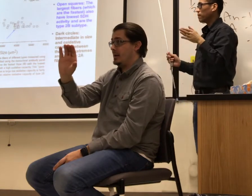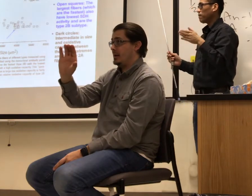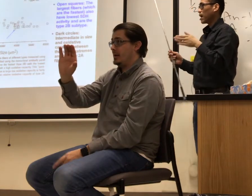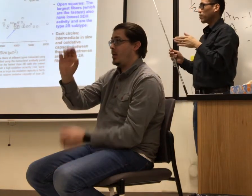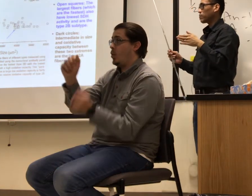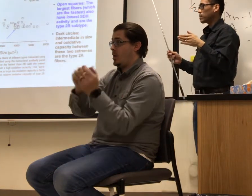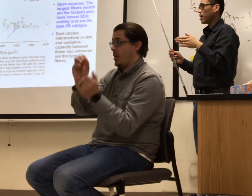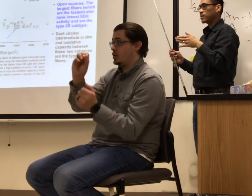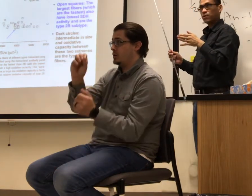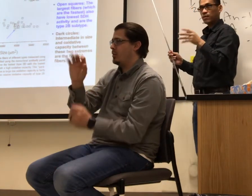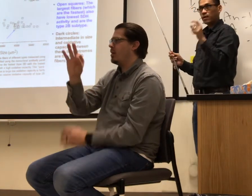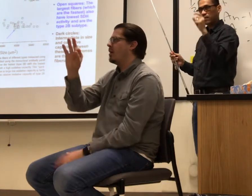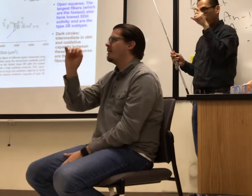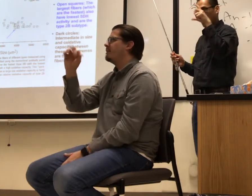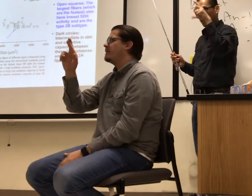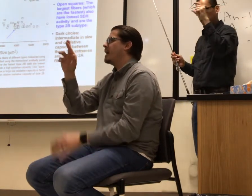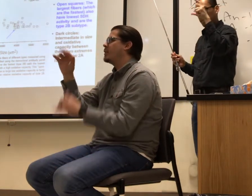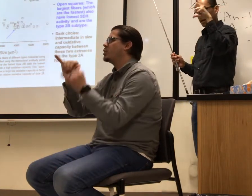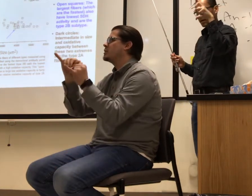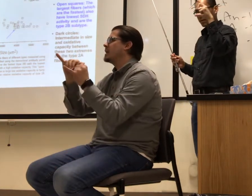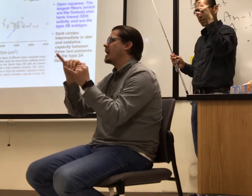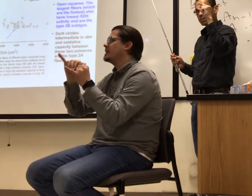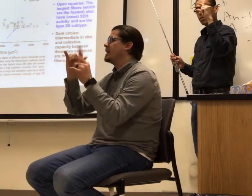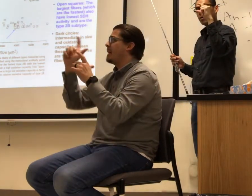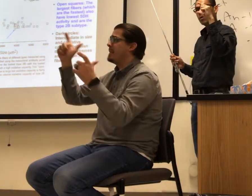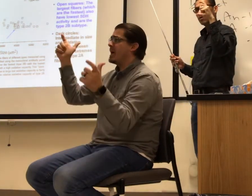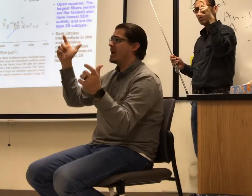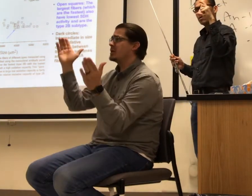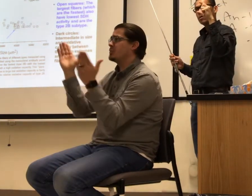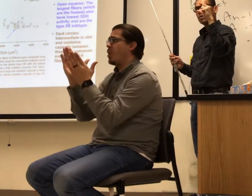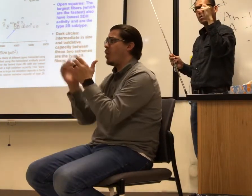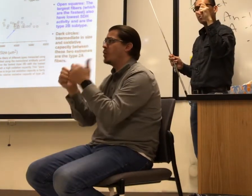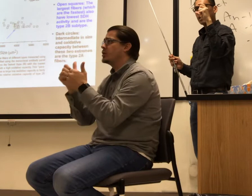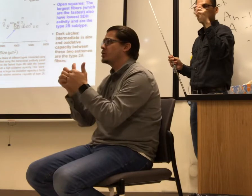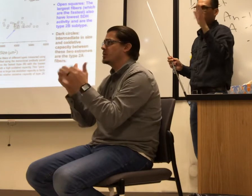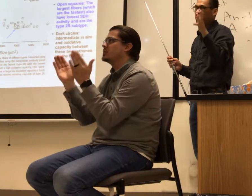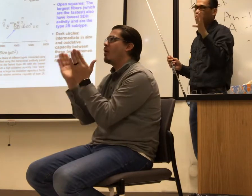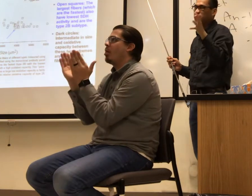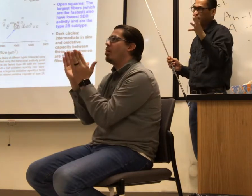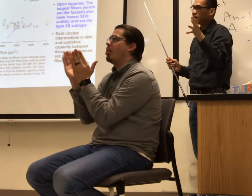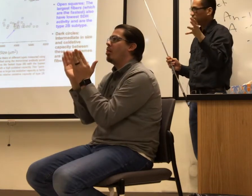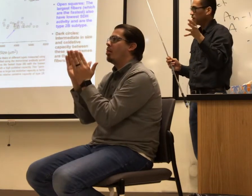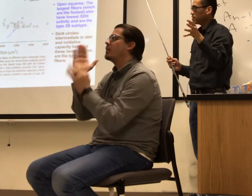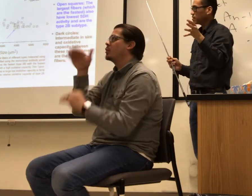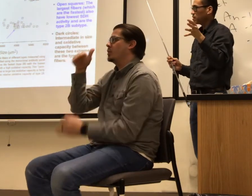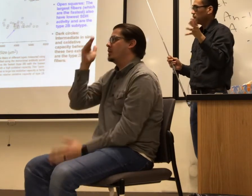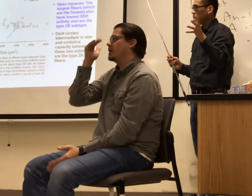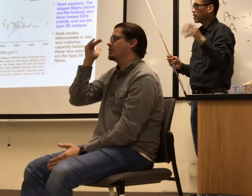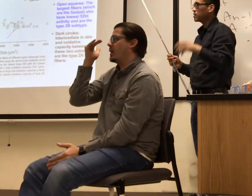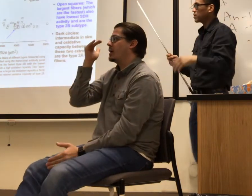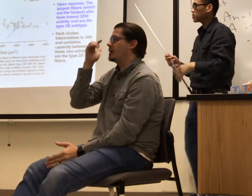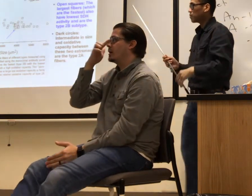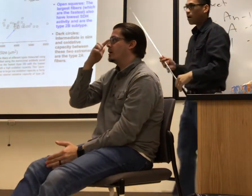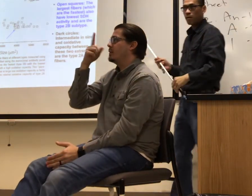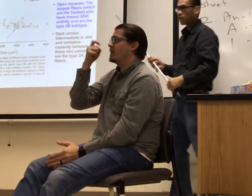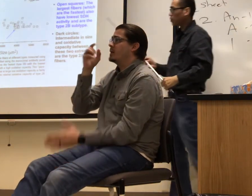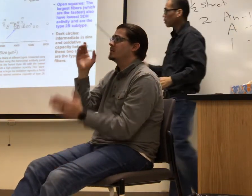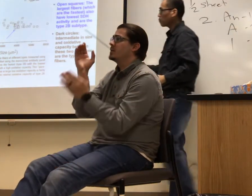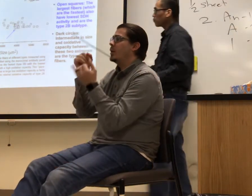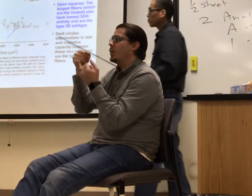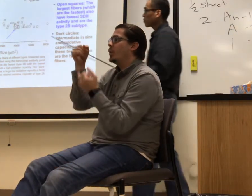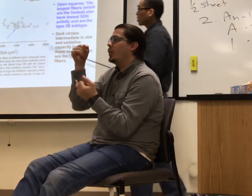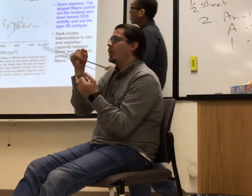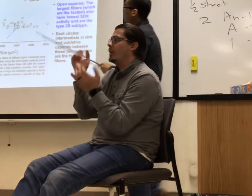What about the fiber size or the diameter? Are they big or are they small? Okay, so what you'd expect is, because they're